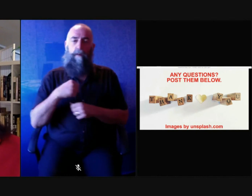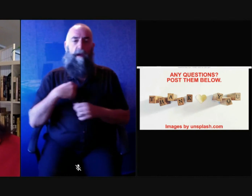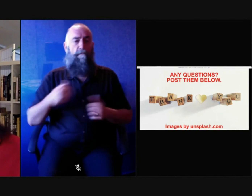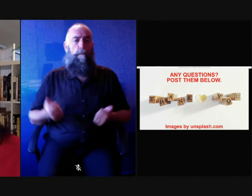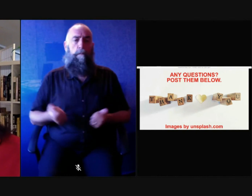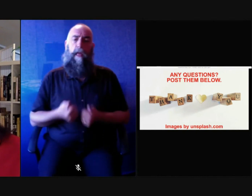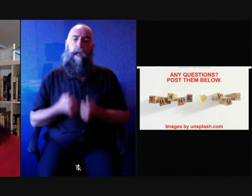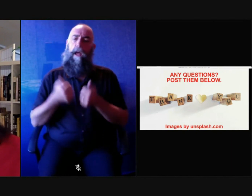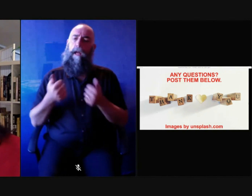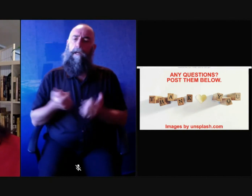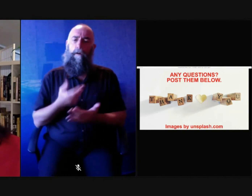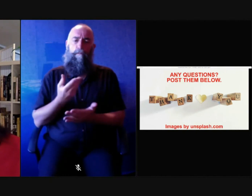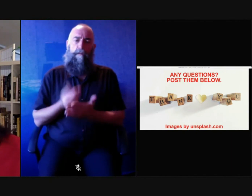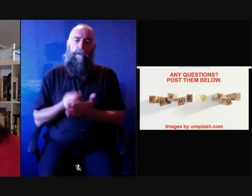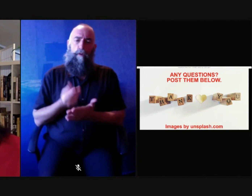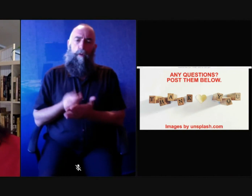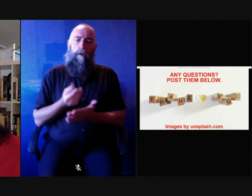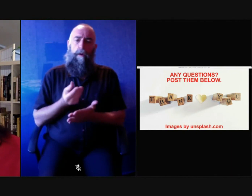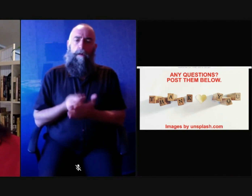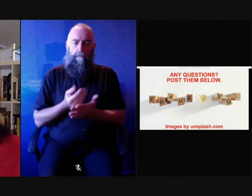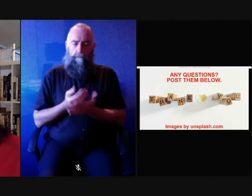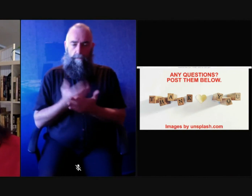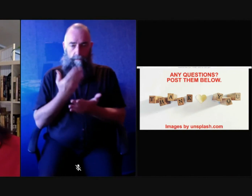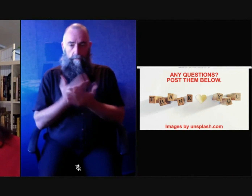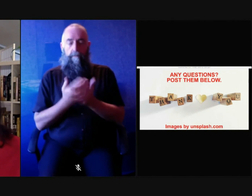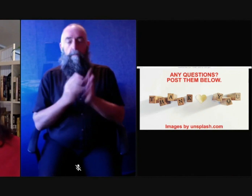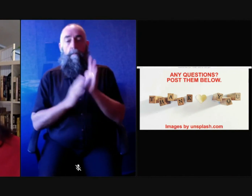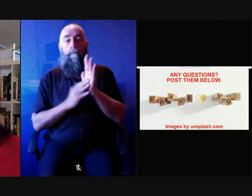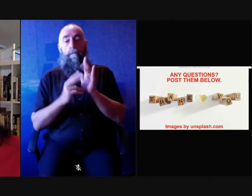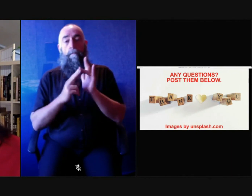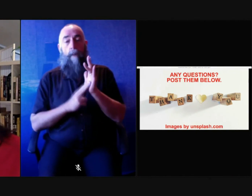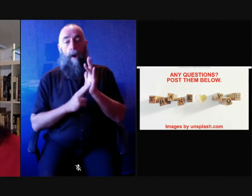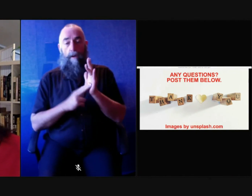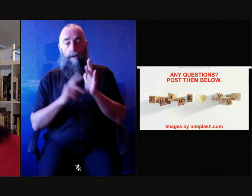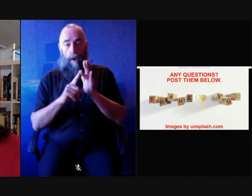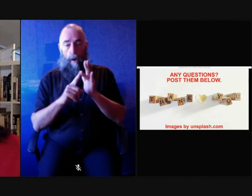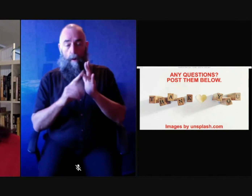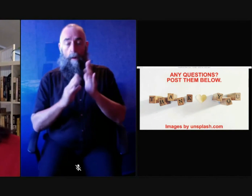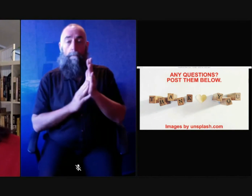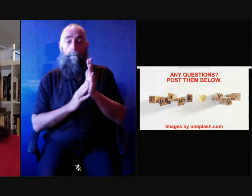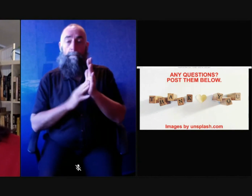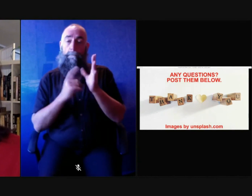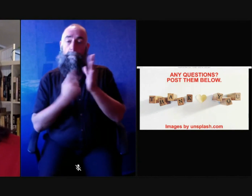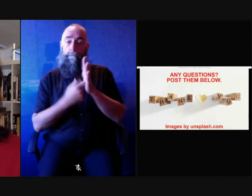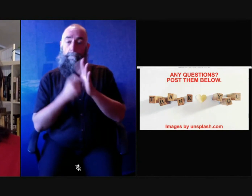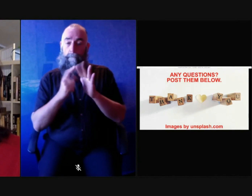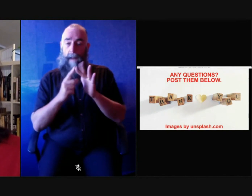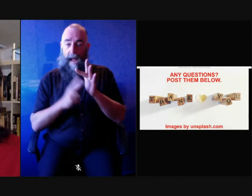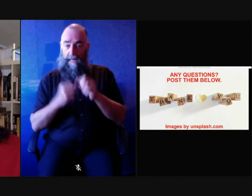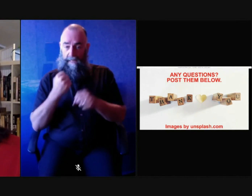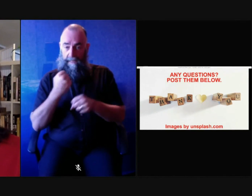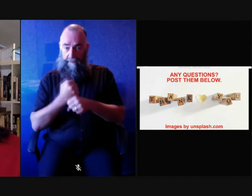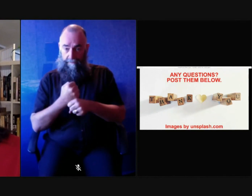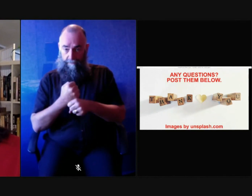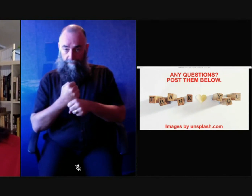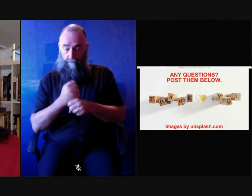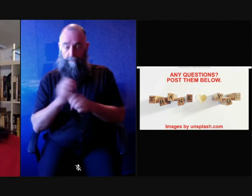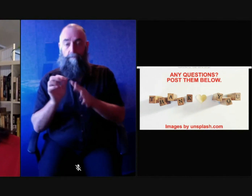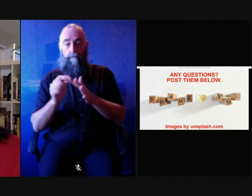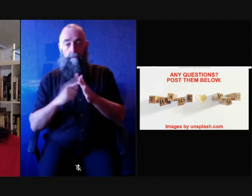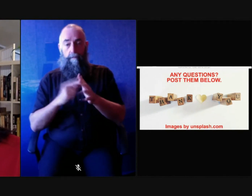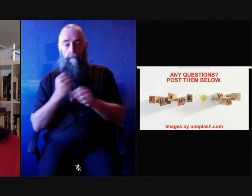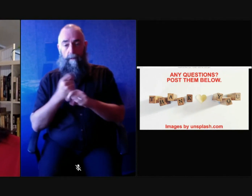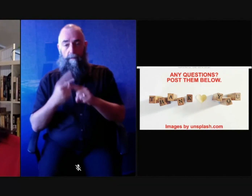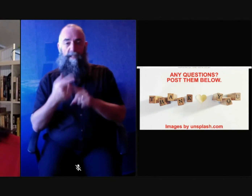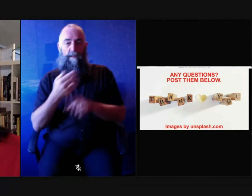our Mondo marketing page about simple, free-to-use website platforms, so thanks for